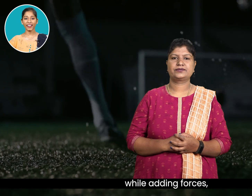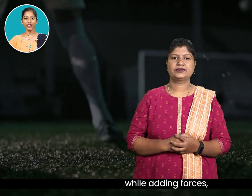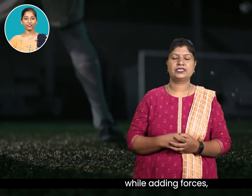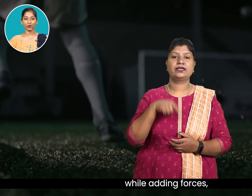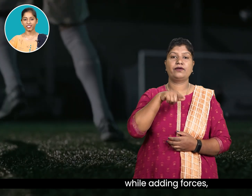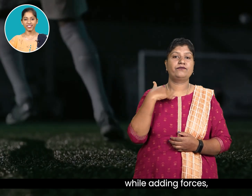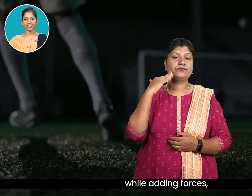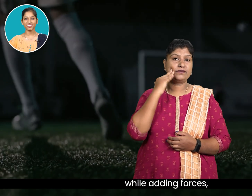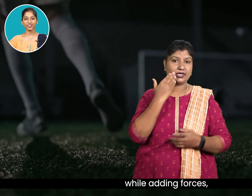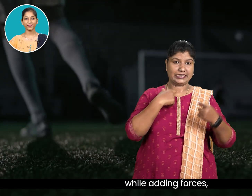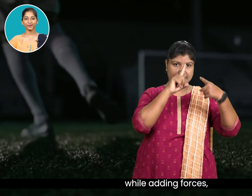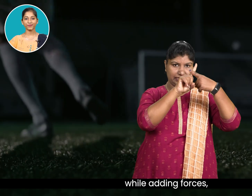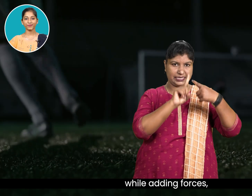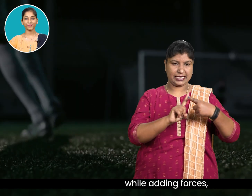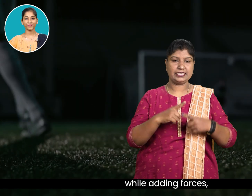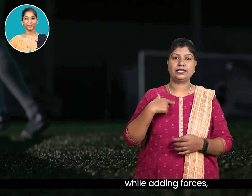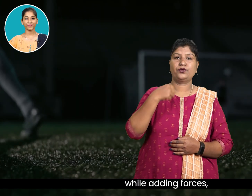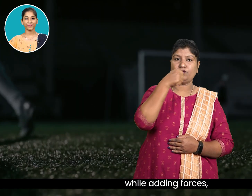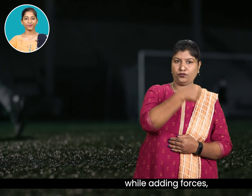While adding forces,